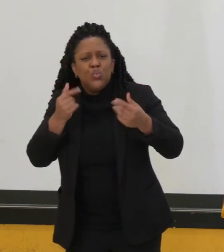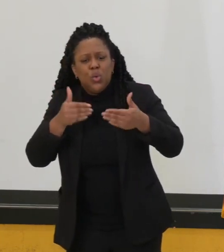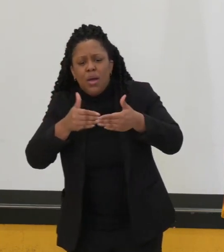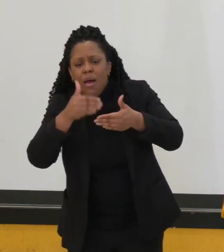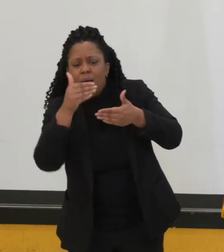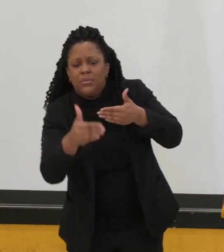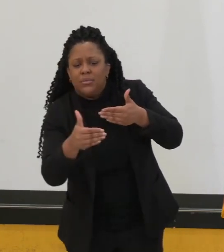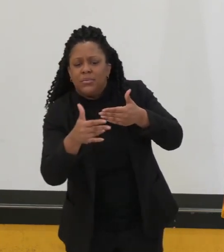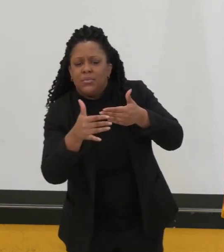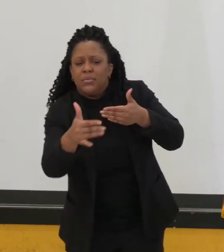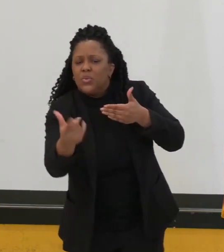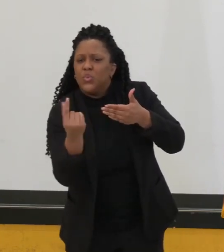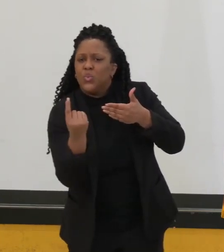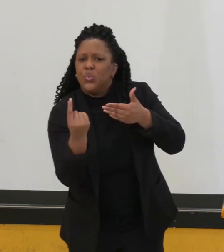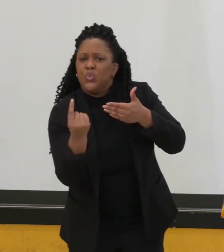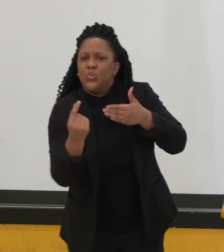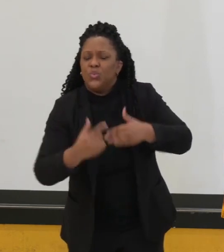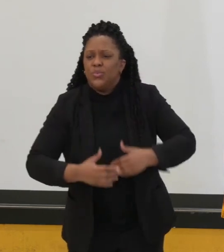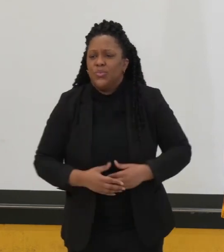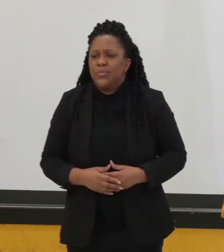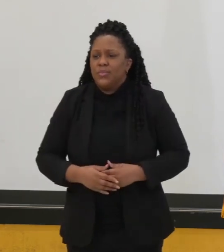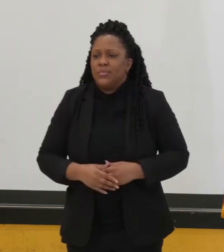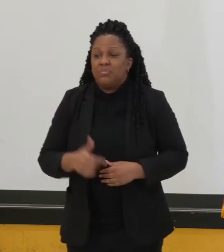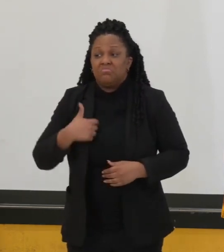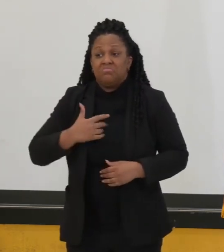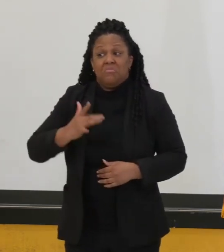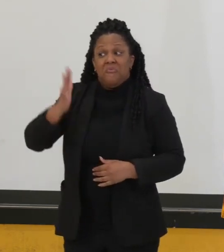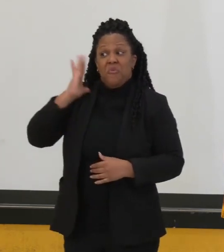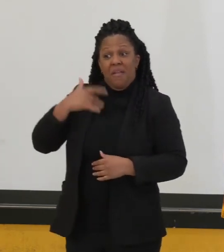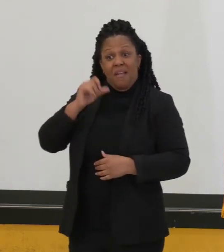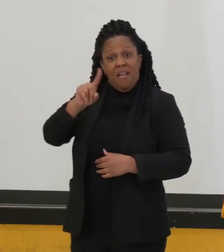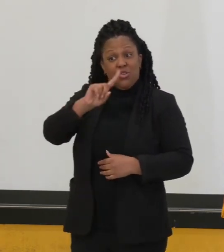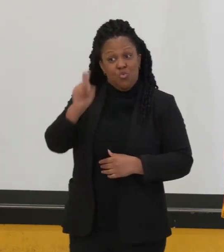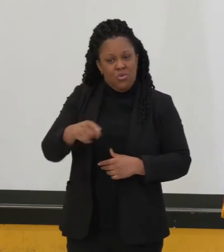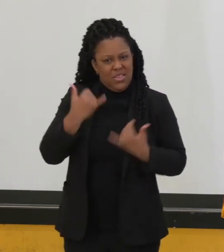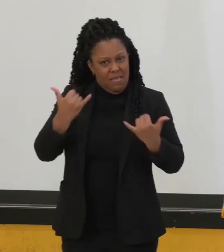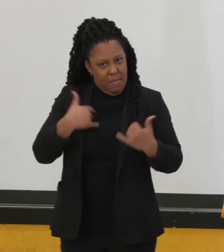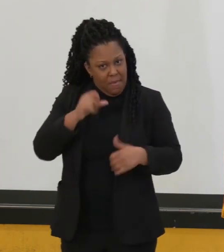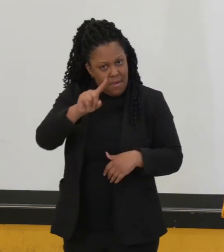I've asked you before and I'll ask you again. As we process this grief,